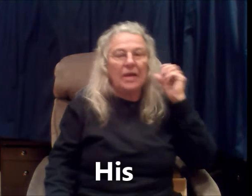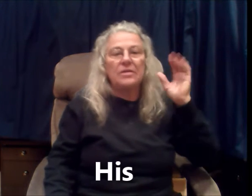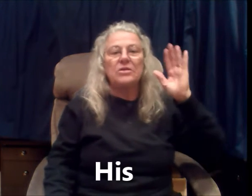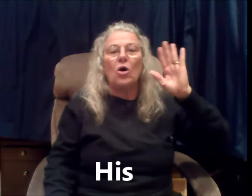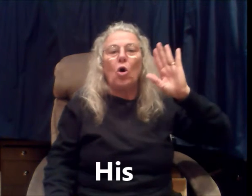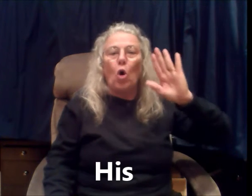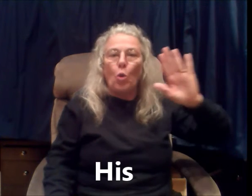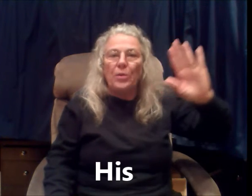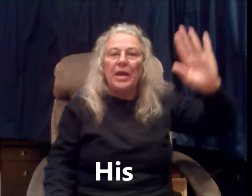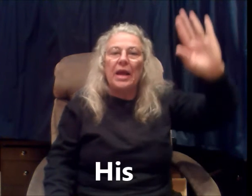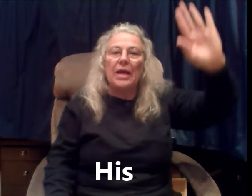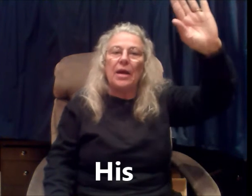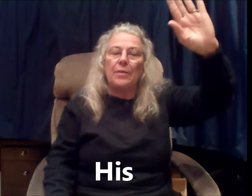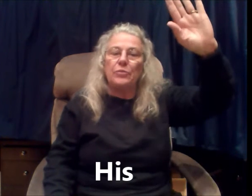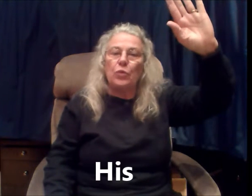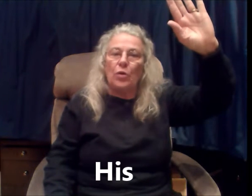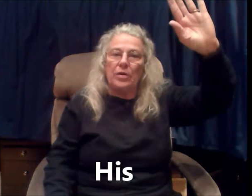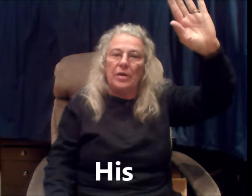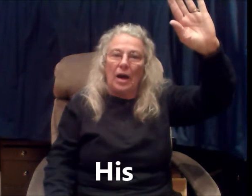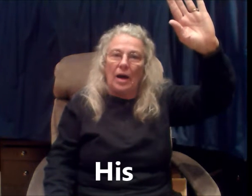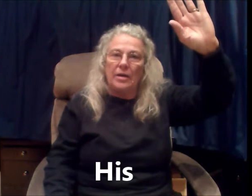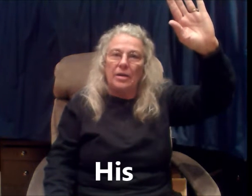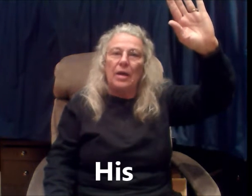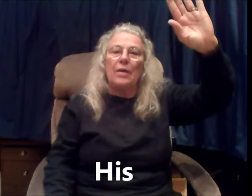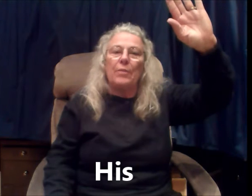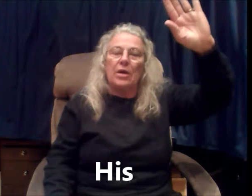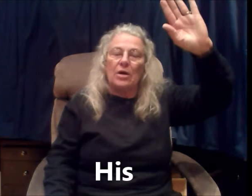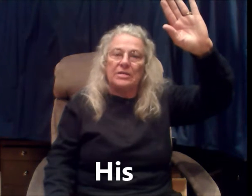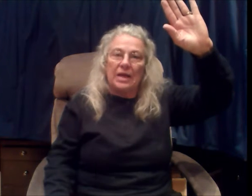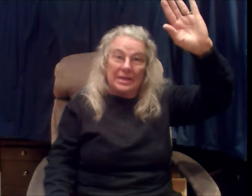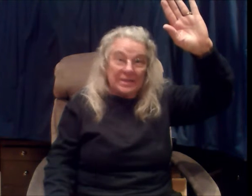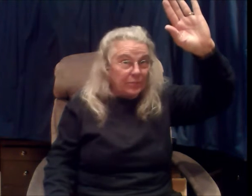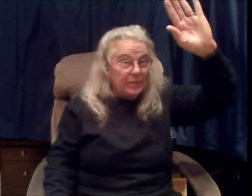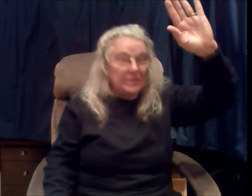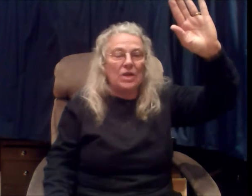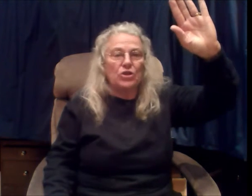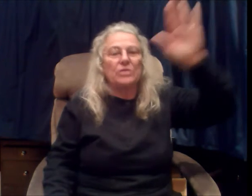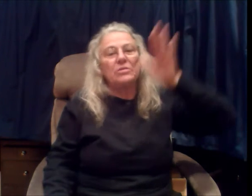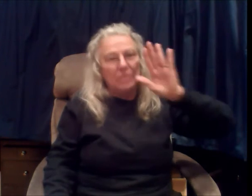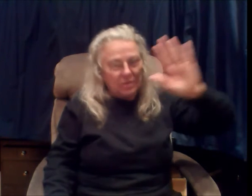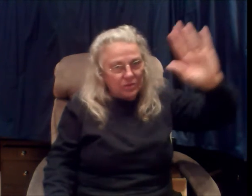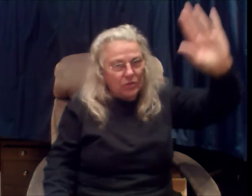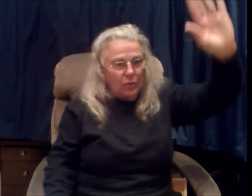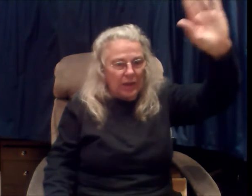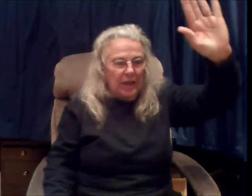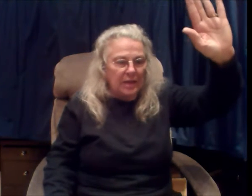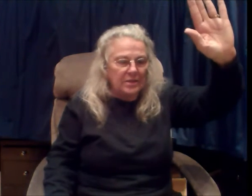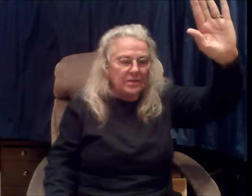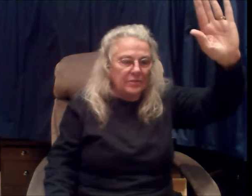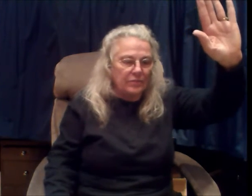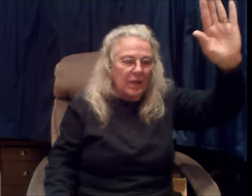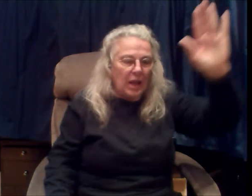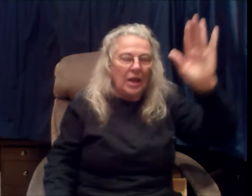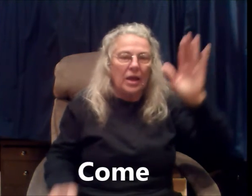His open hand up toward God, because it's possession. So his